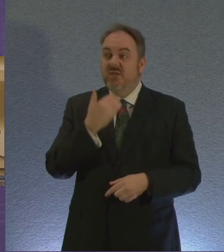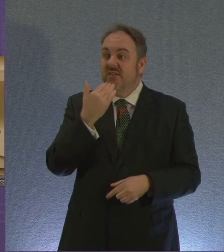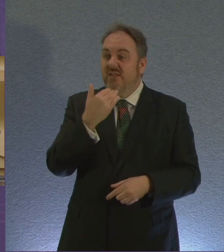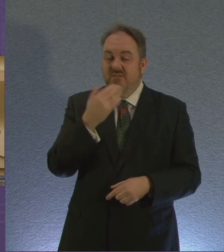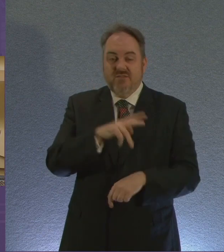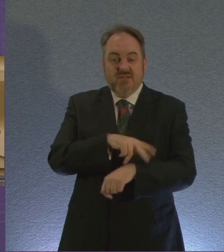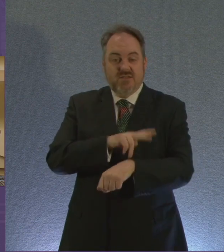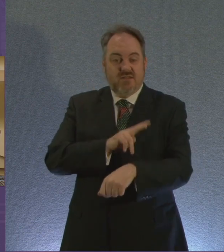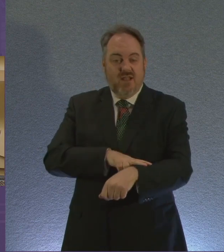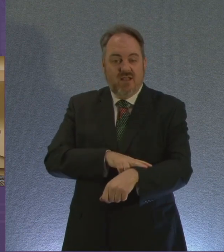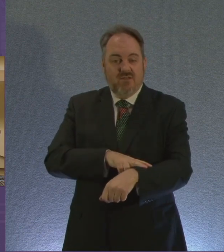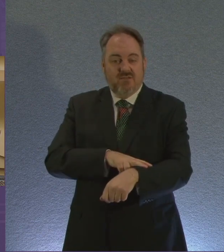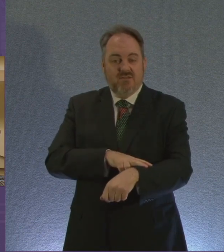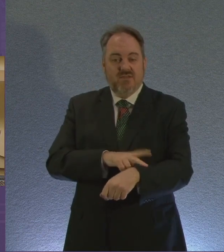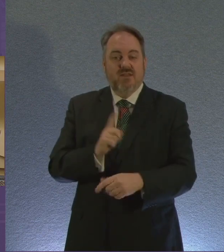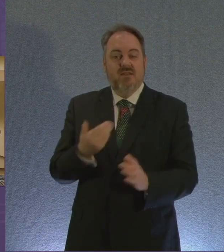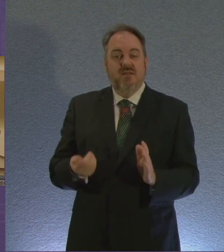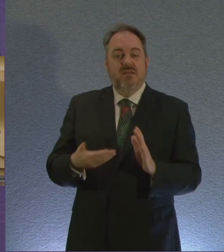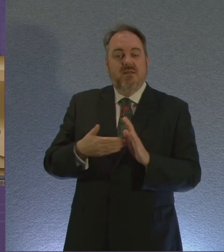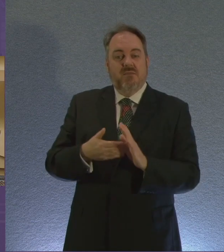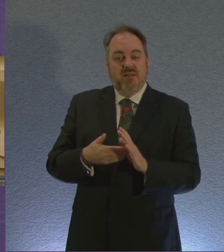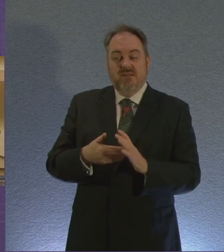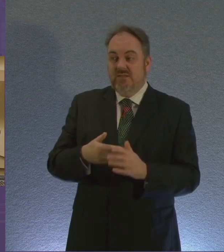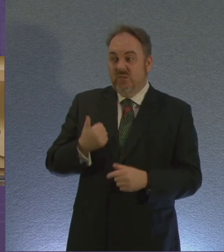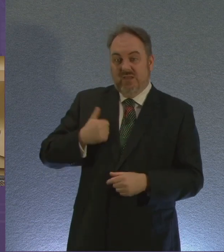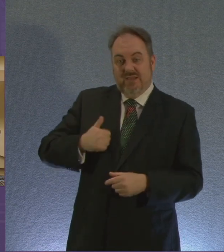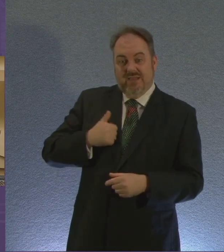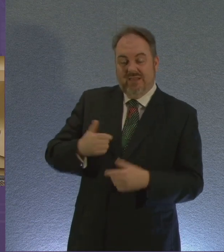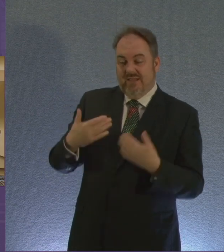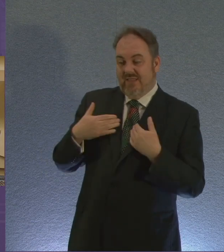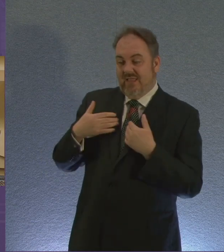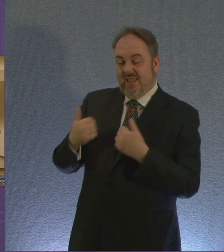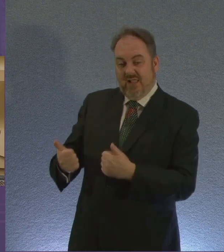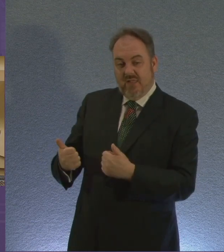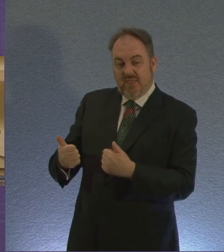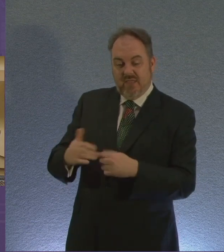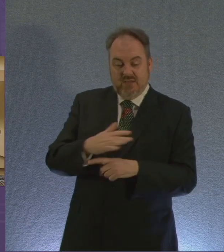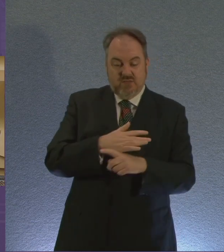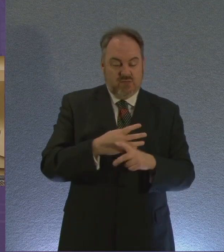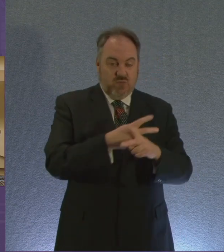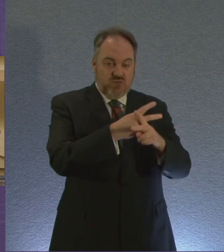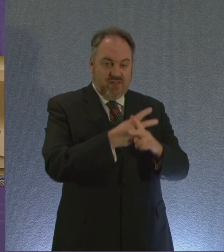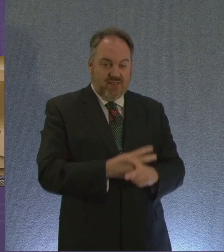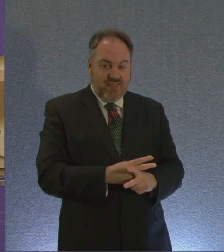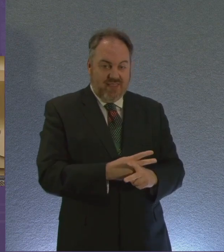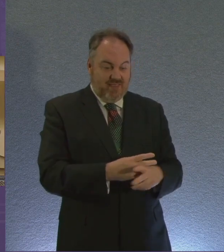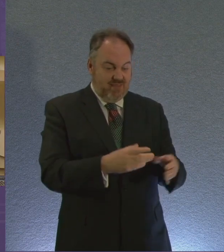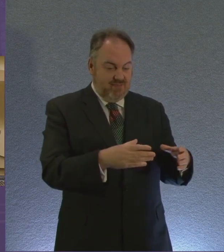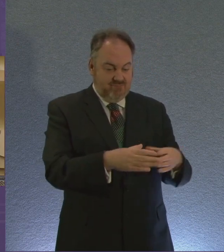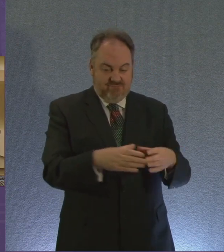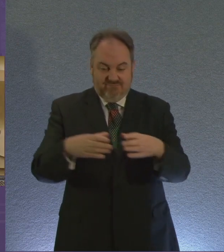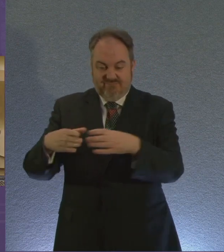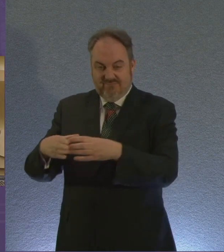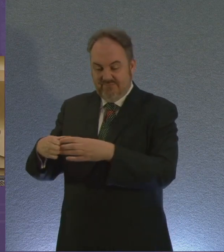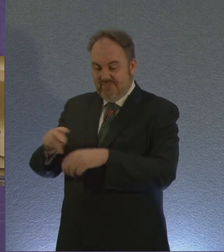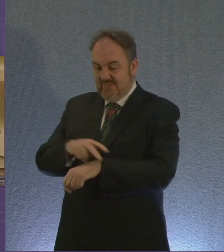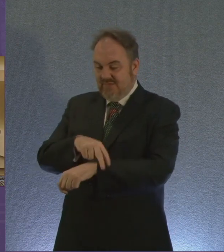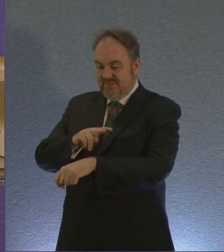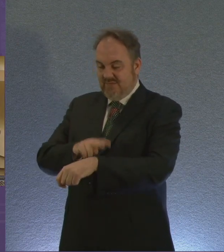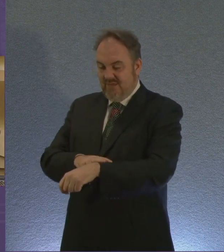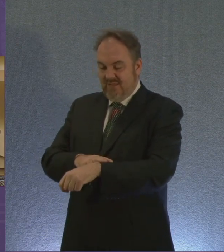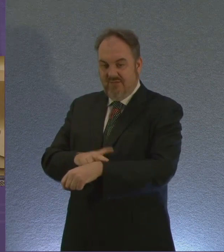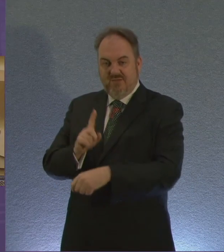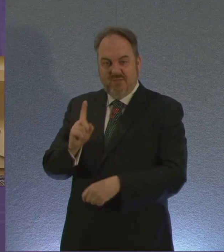our reliance on health and social care sector. That's both within the service design and guidance and